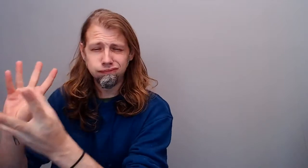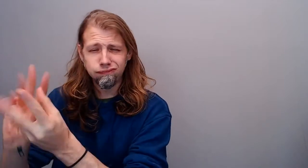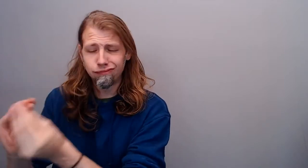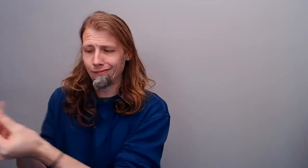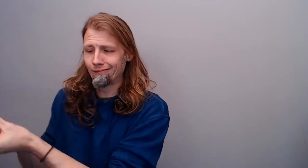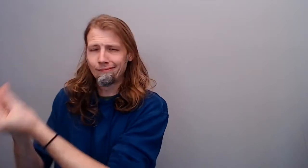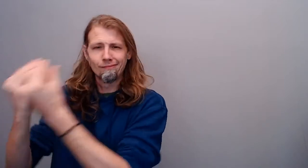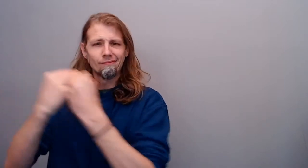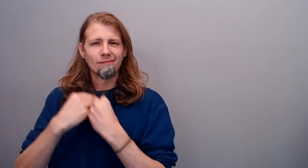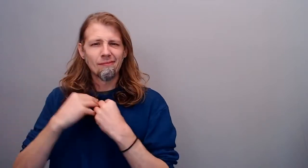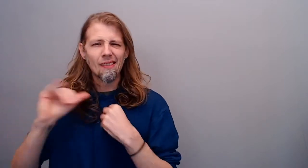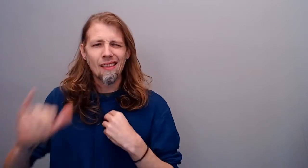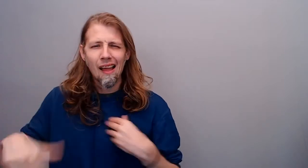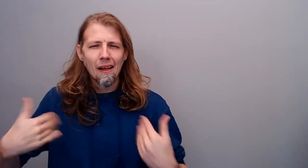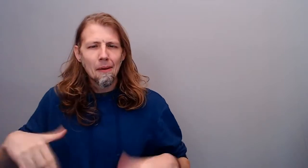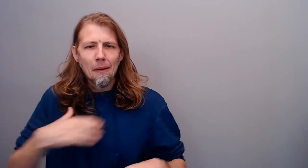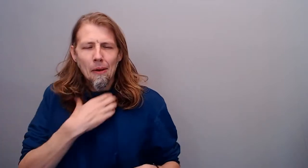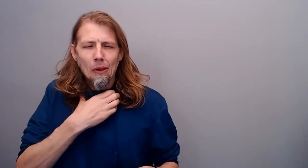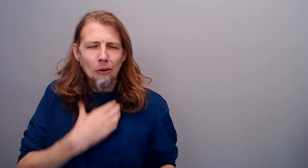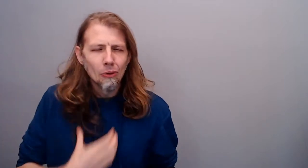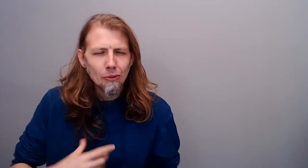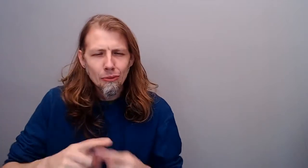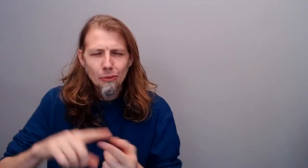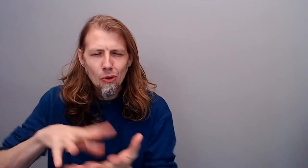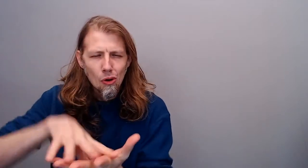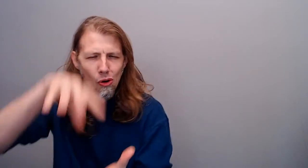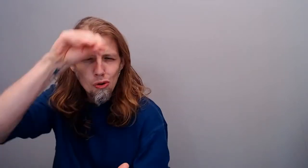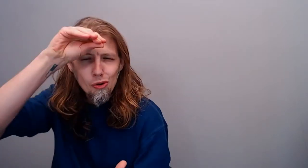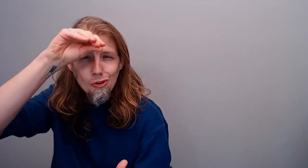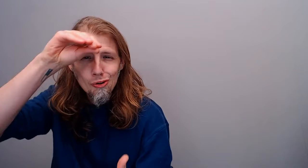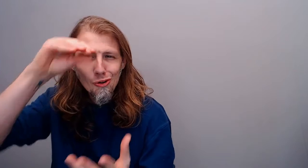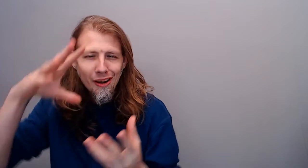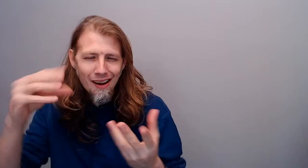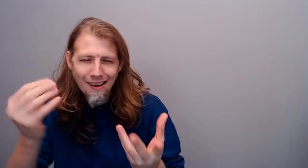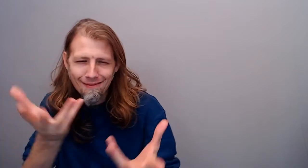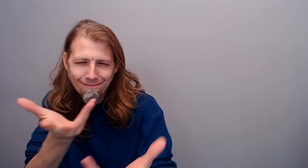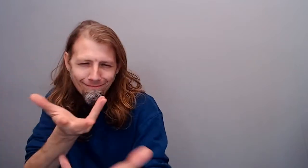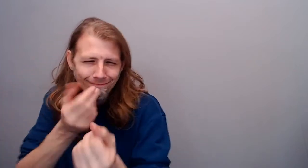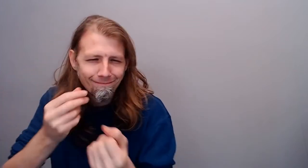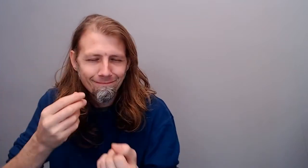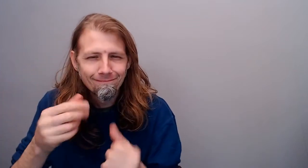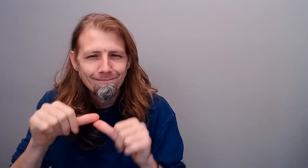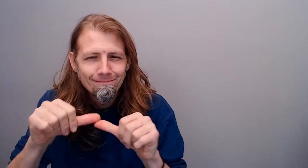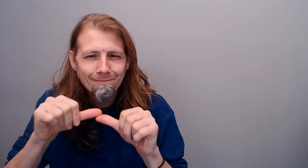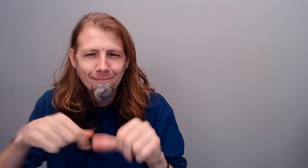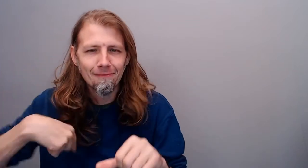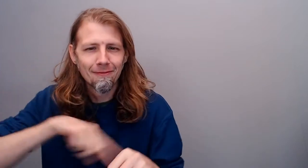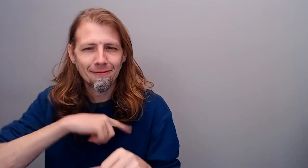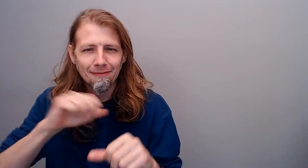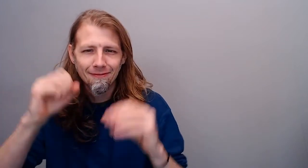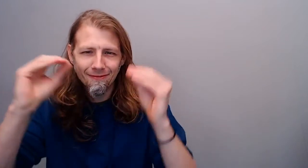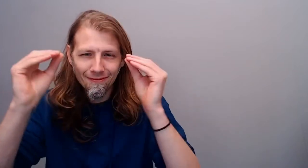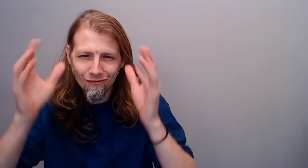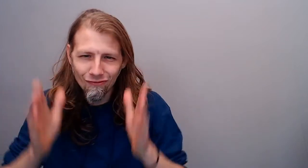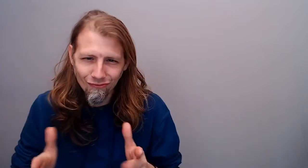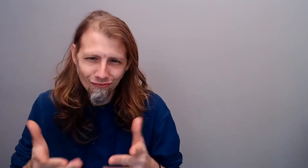have gained to instill in us a lifelong love of learning. We need this to come from our